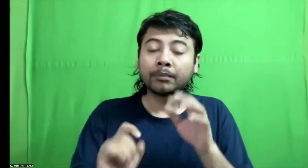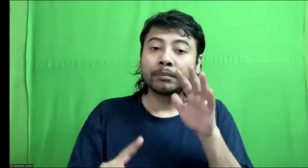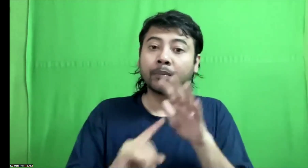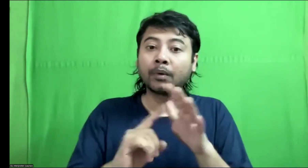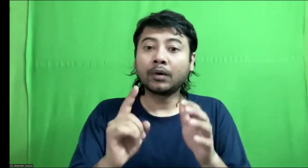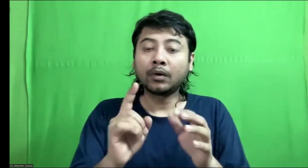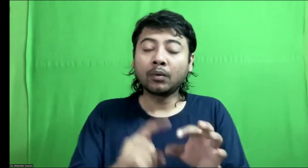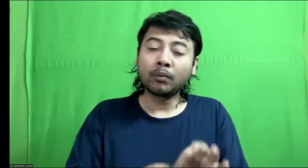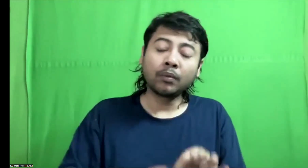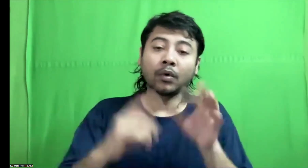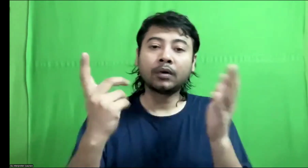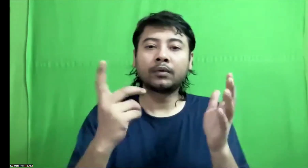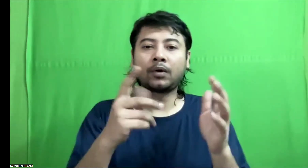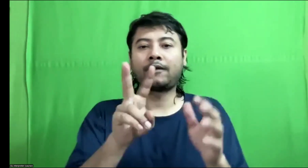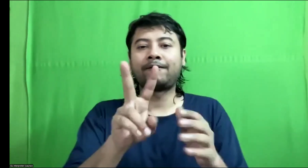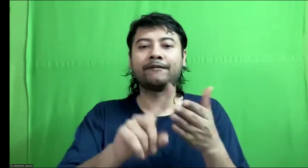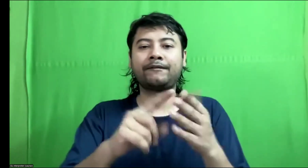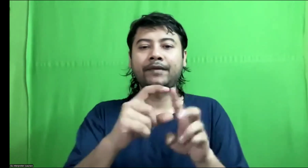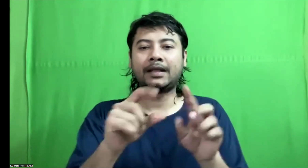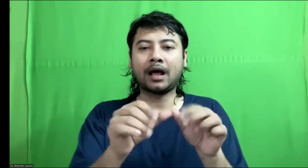river. Similarly,